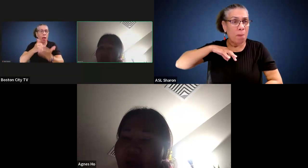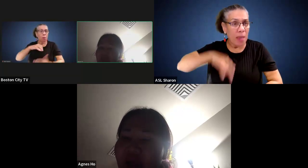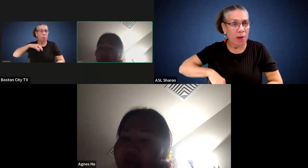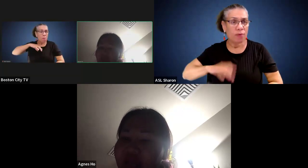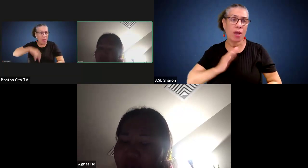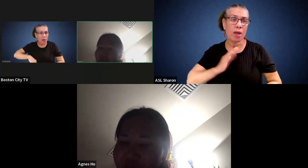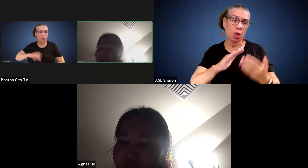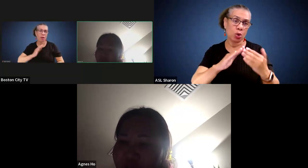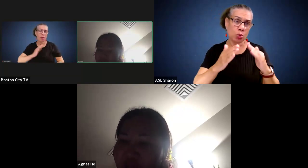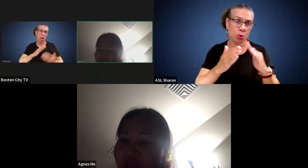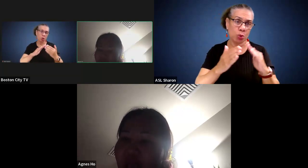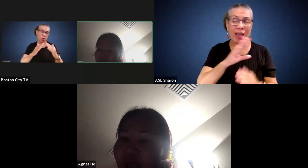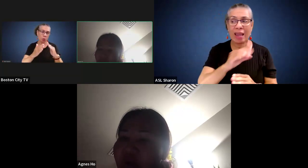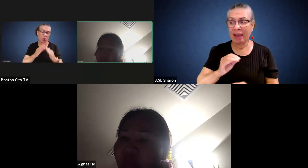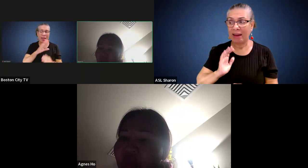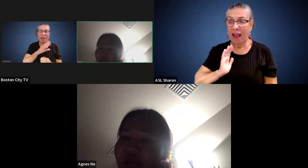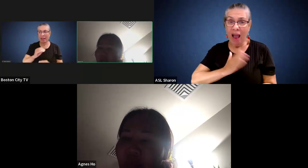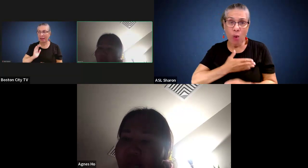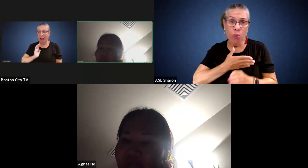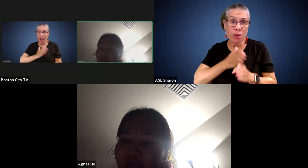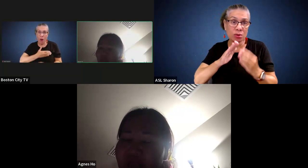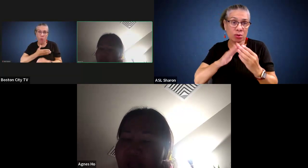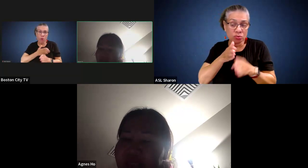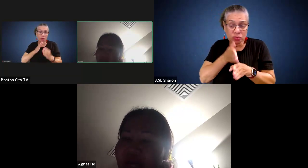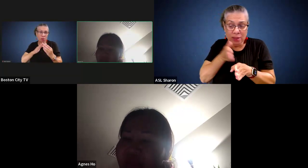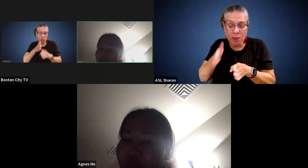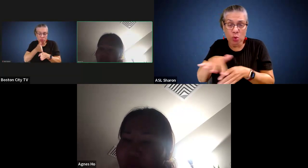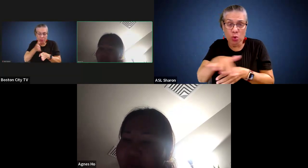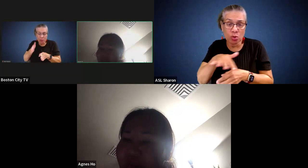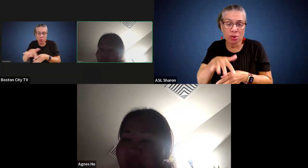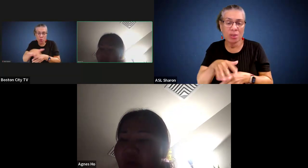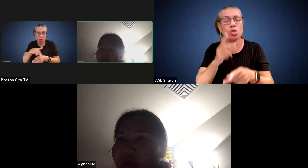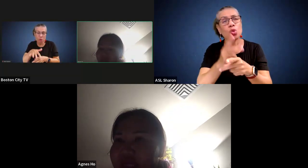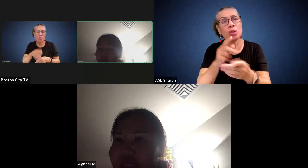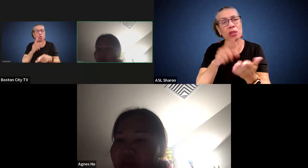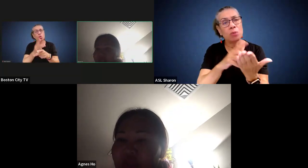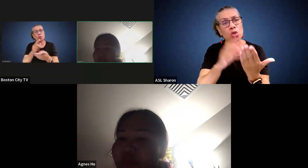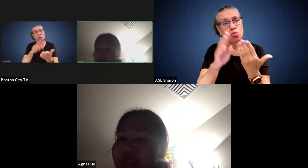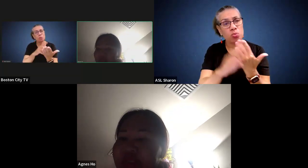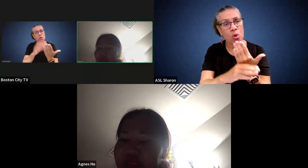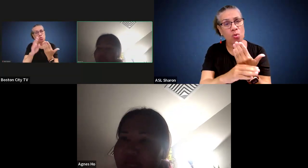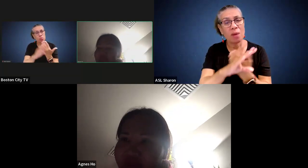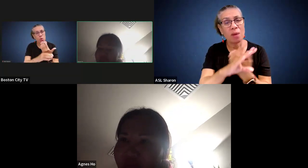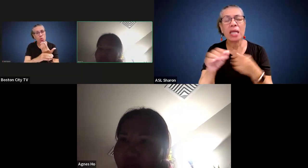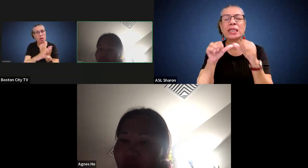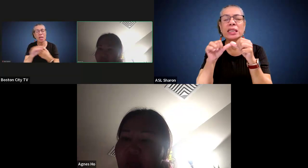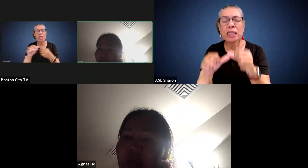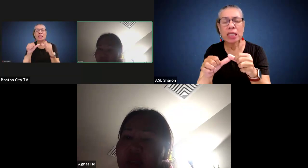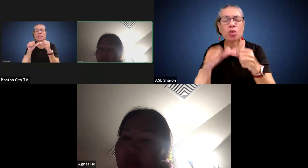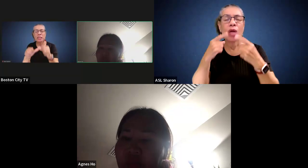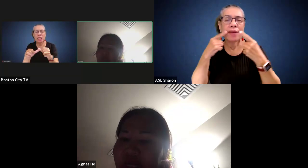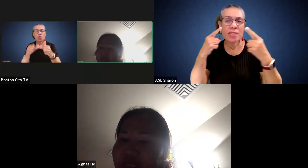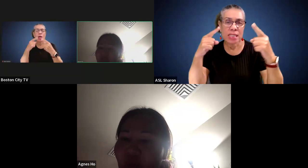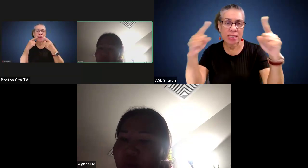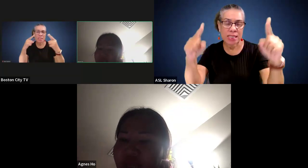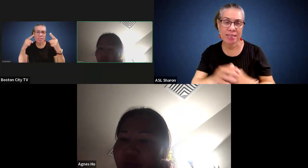and other neighborhoods. I hope we can maintain the SEI program and continue to be successful.